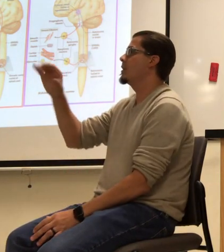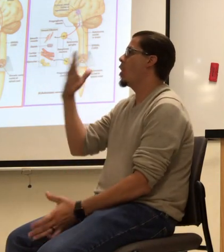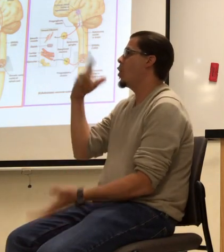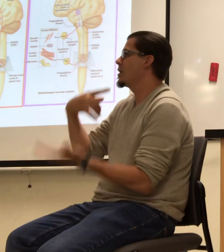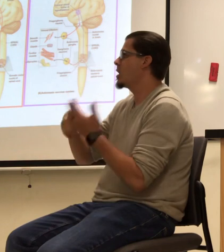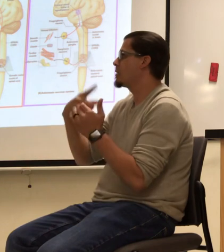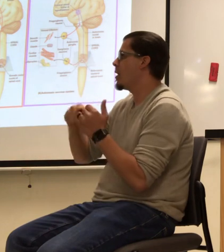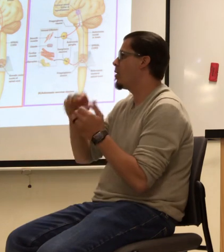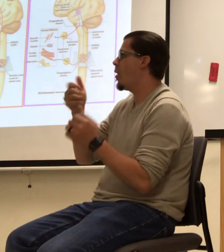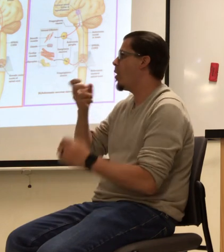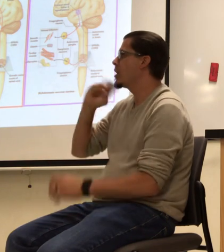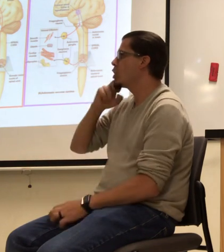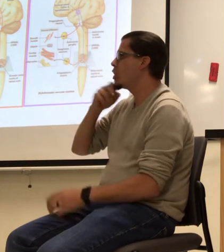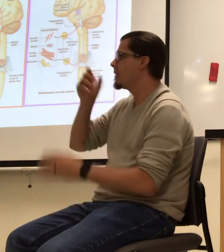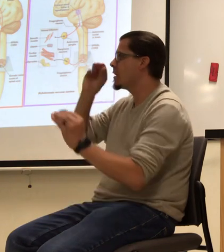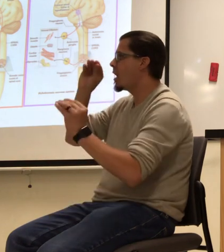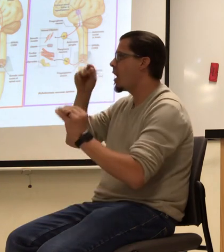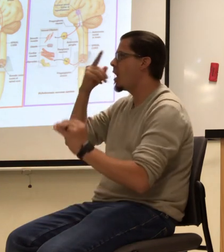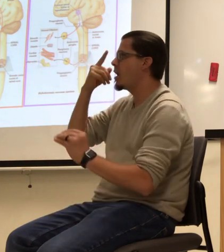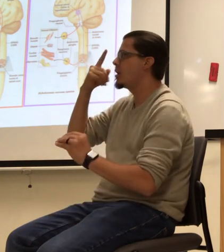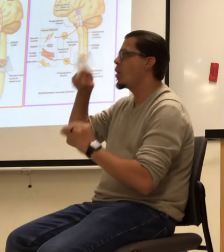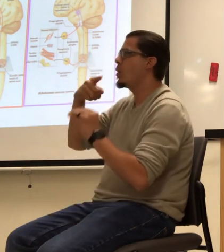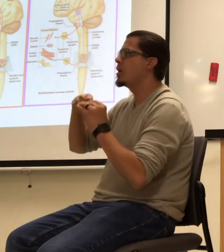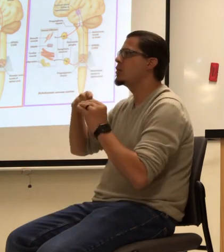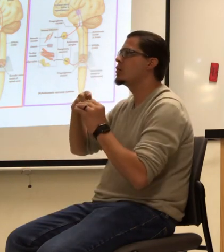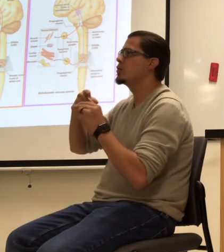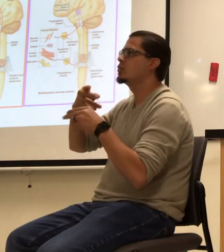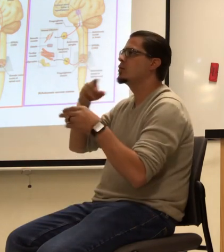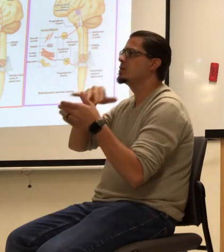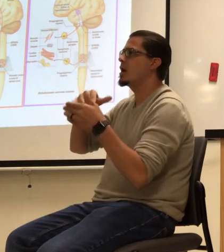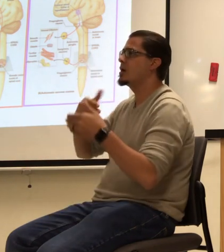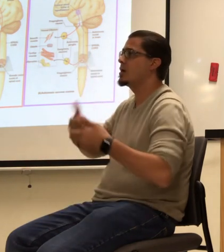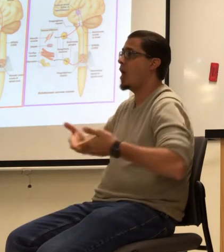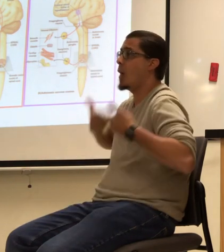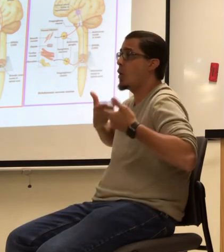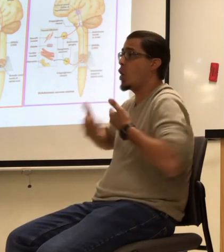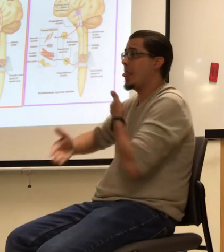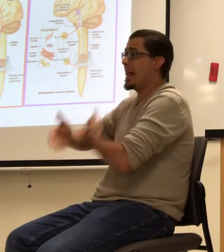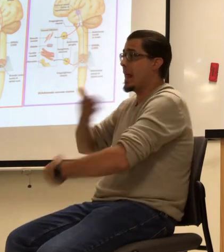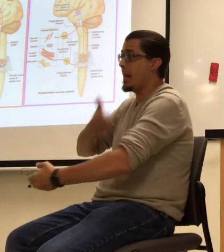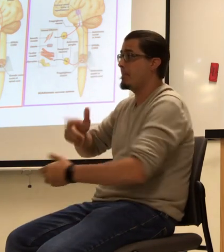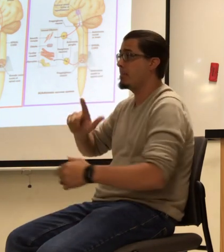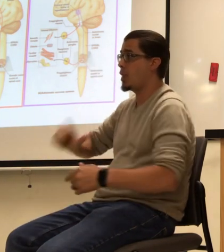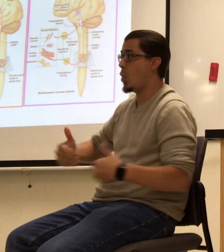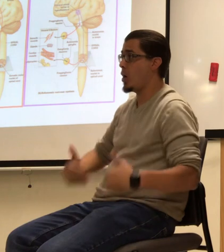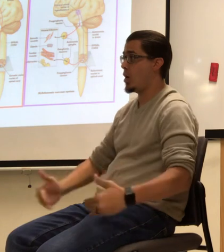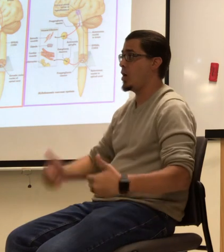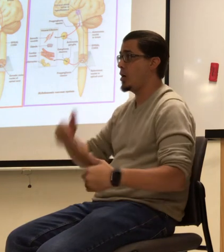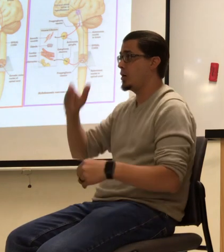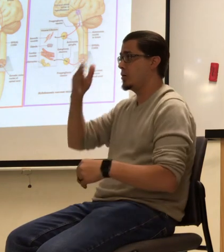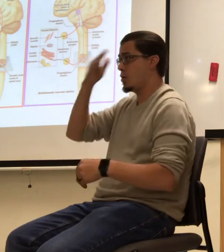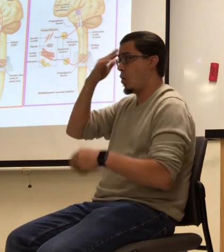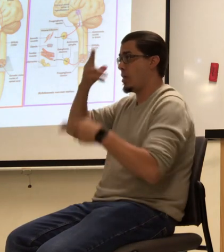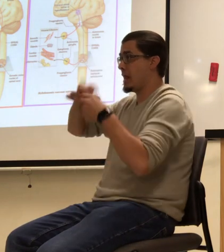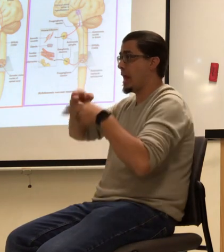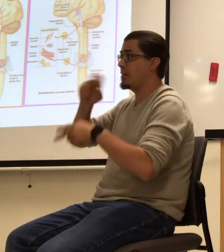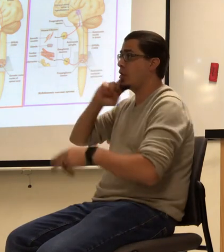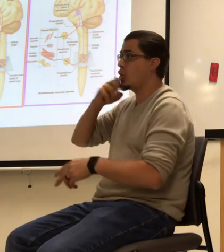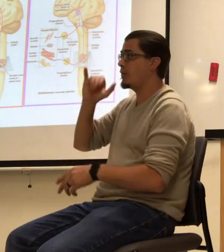All those nerves that I taught for, like, when we studied upper limb and lower limb, for example, and you had to know the names of the nerves,